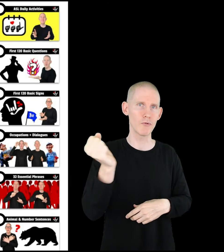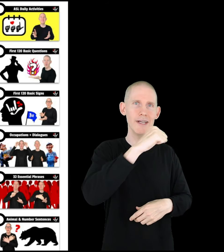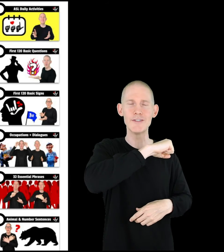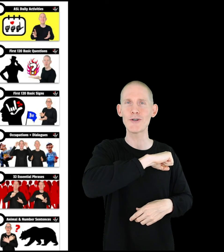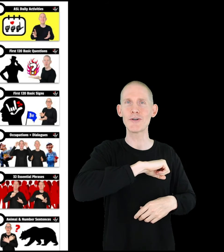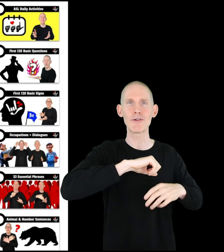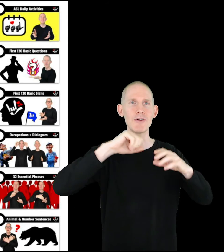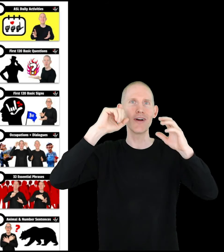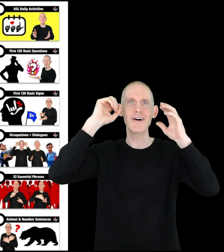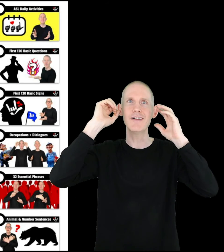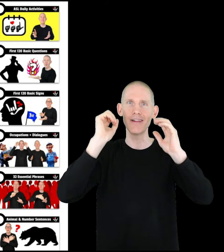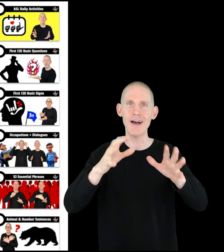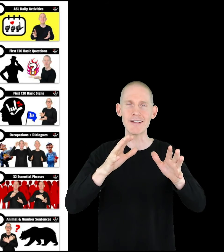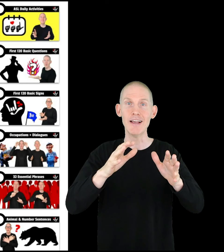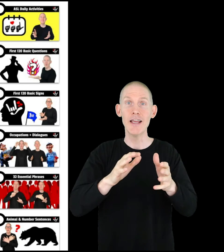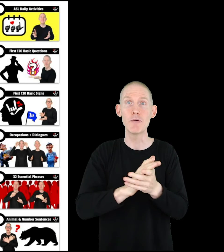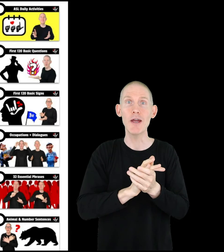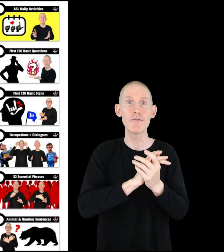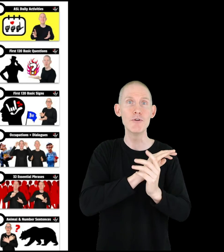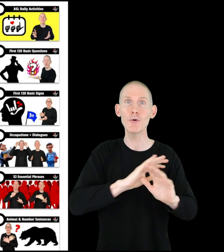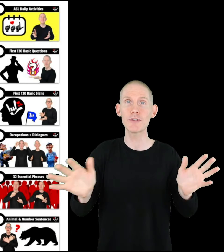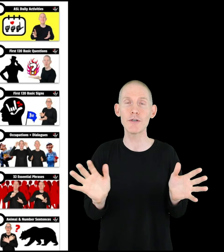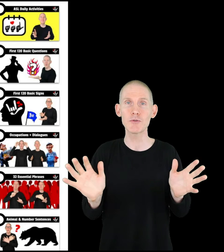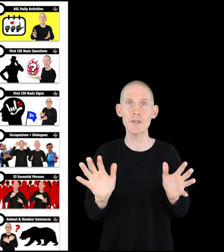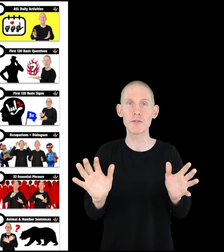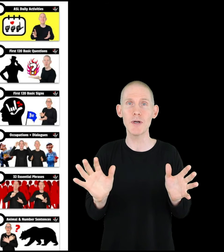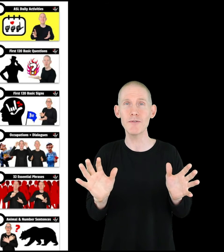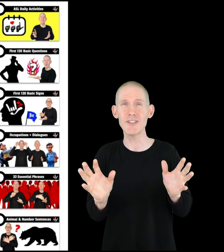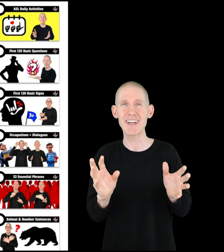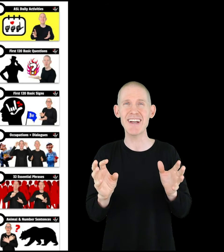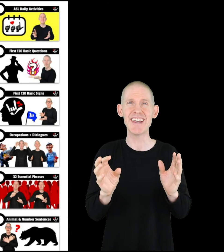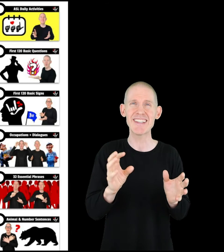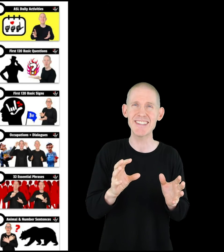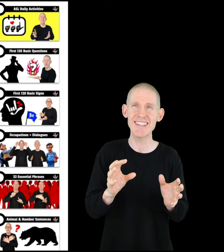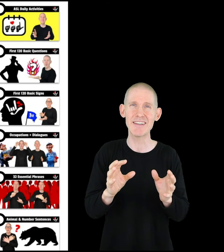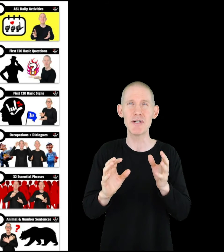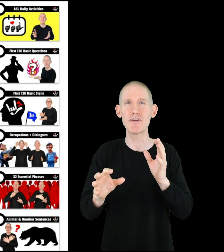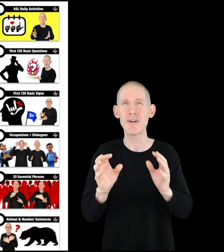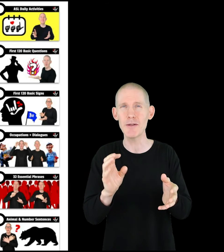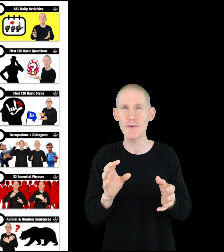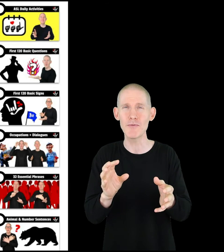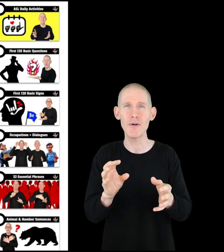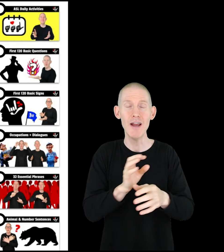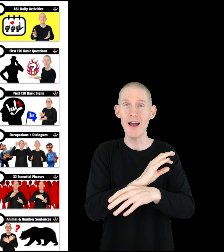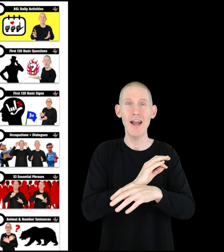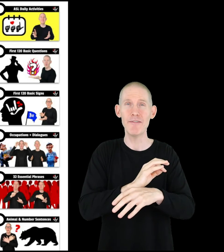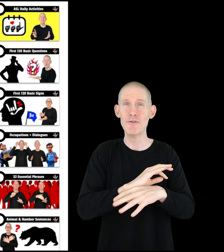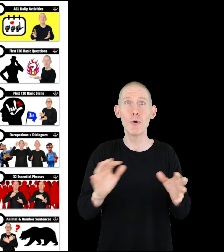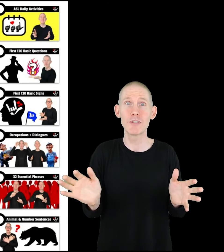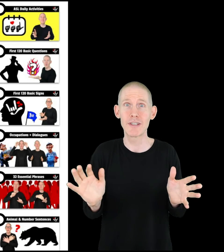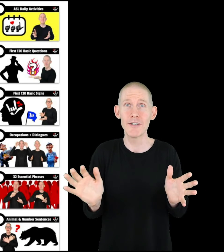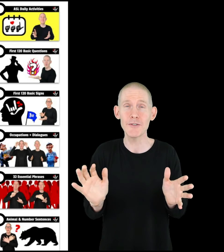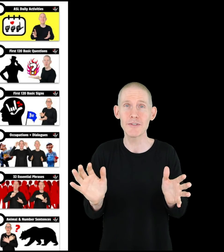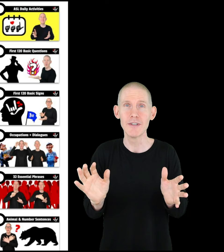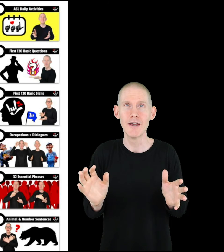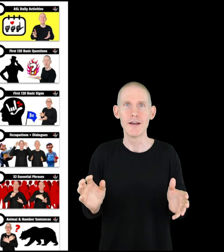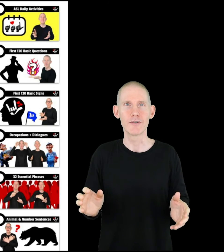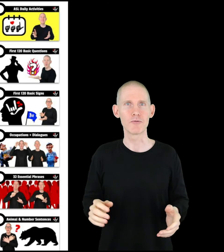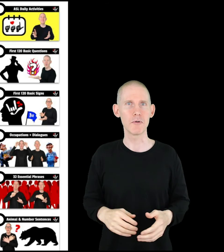great, you're gonna learn a lot. If you have no skills whatsoever, you're kind of hesitant, I've never done it before, I have no skills,